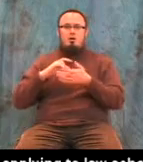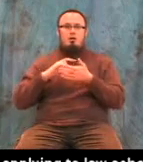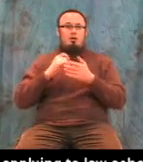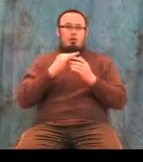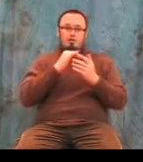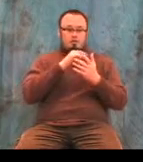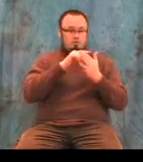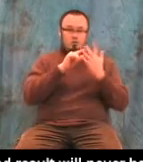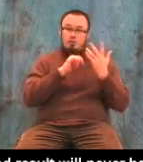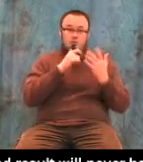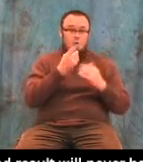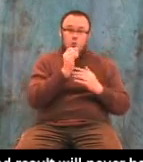will never happen.